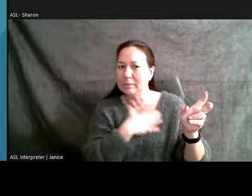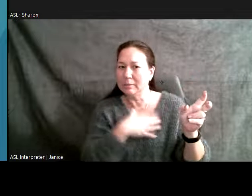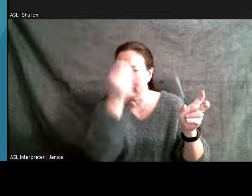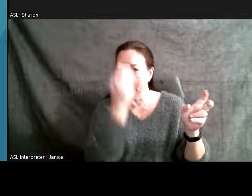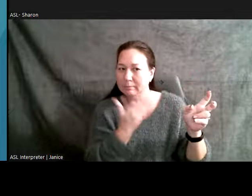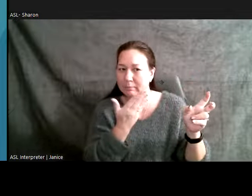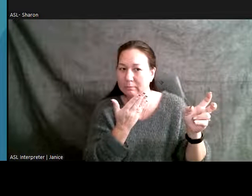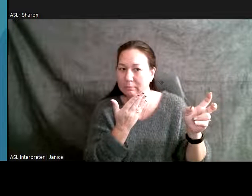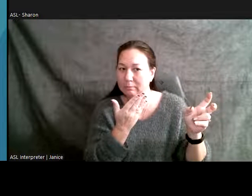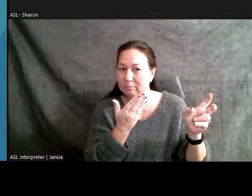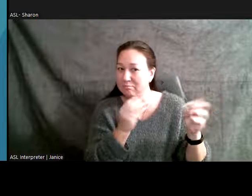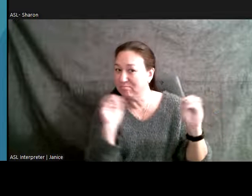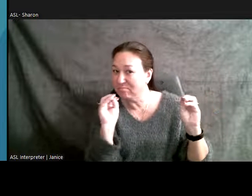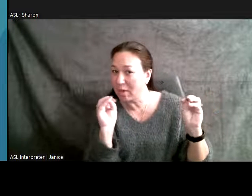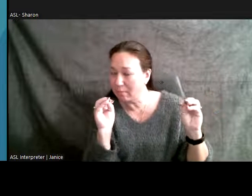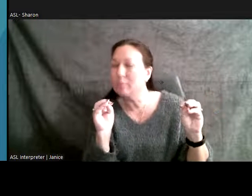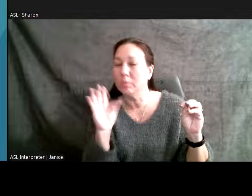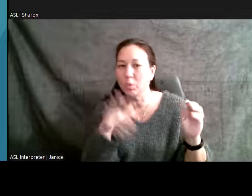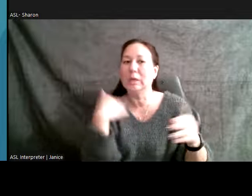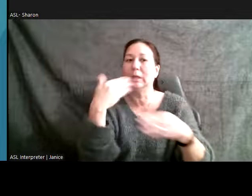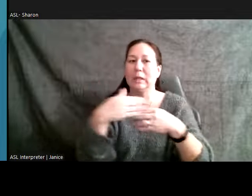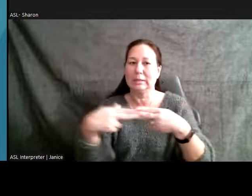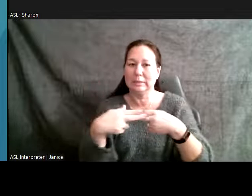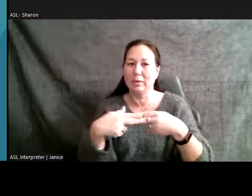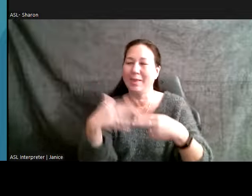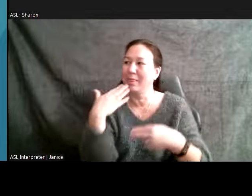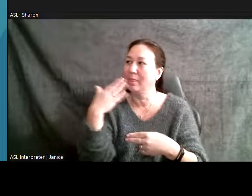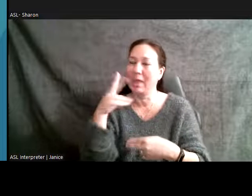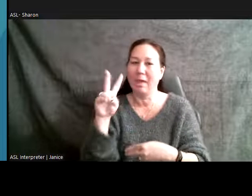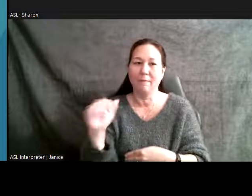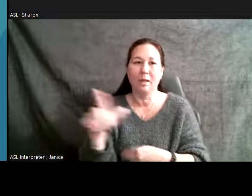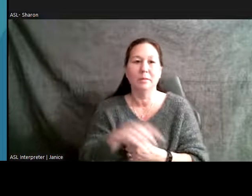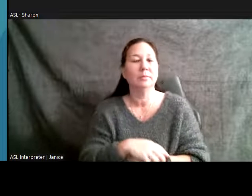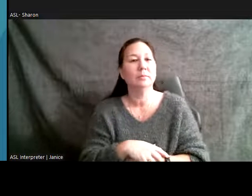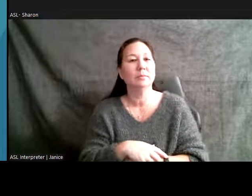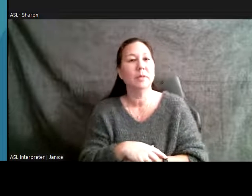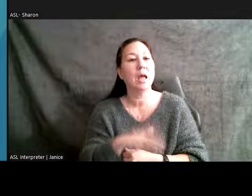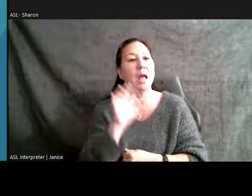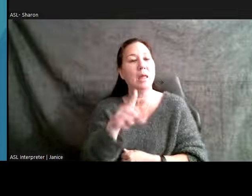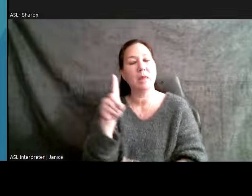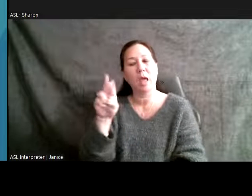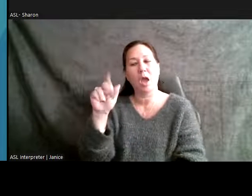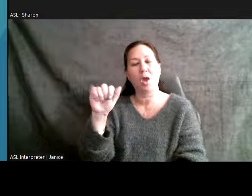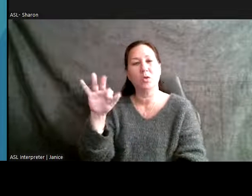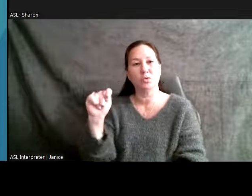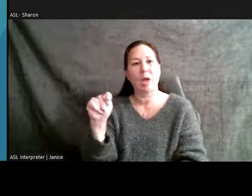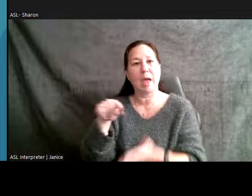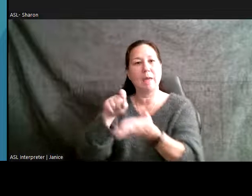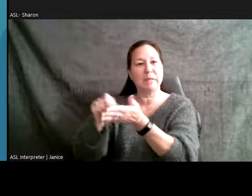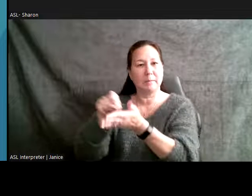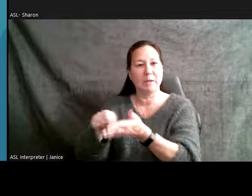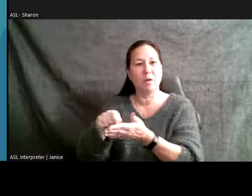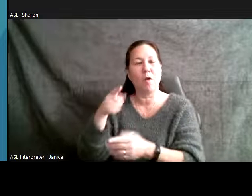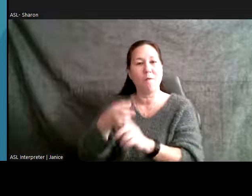If not, I'll go on to the next slide. Thanks, Val. The draft minutes for the October 27th meeting